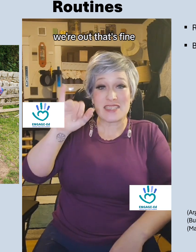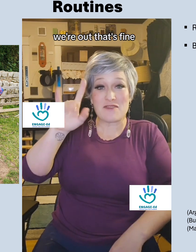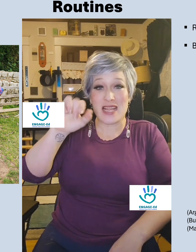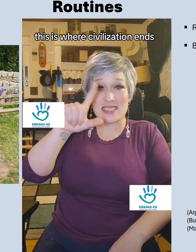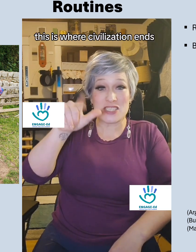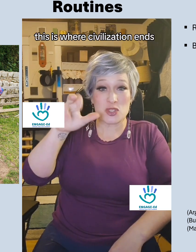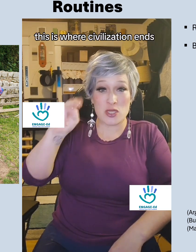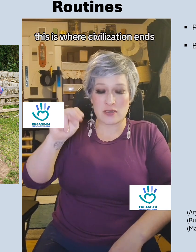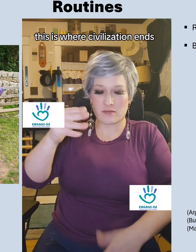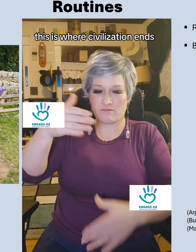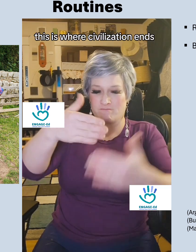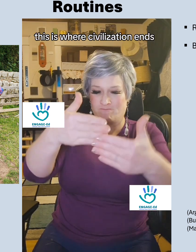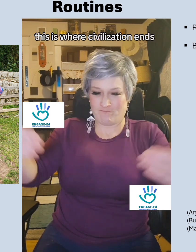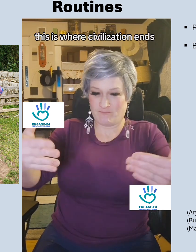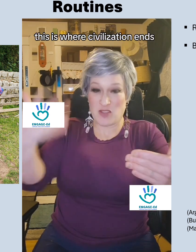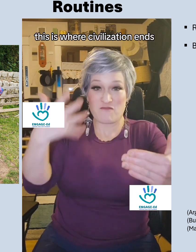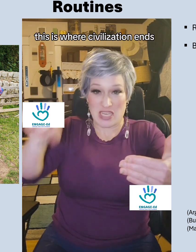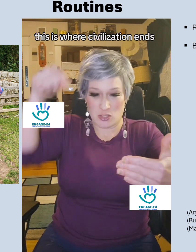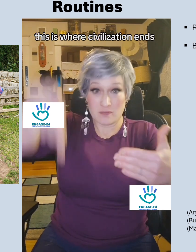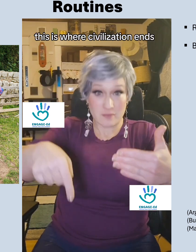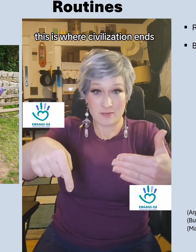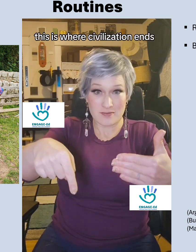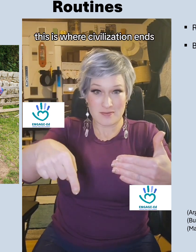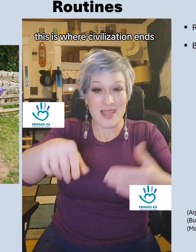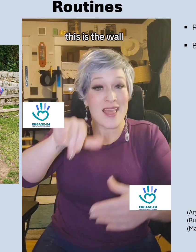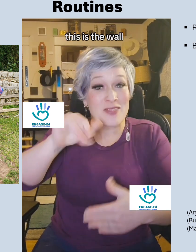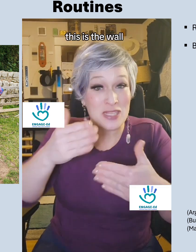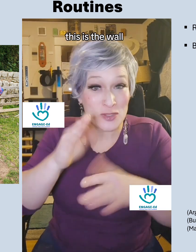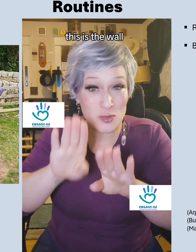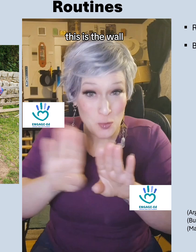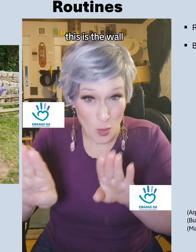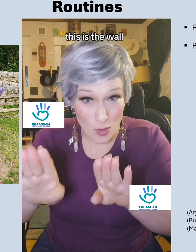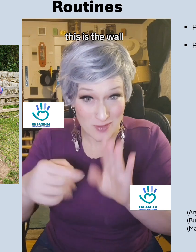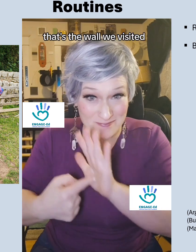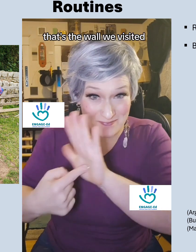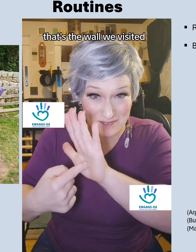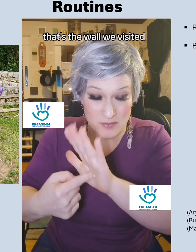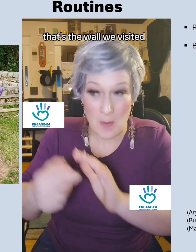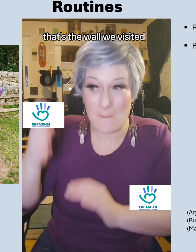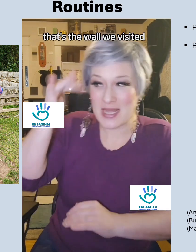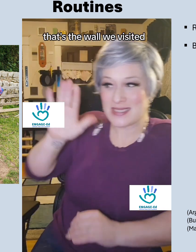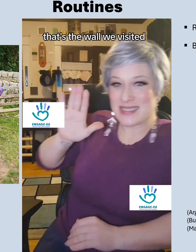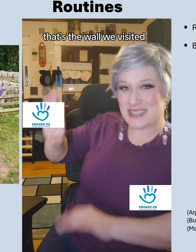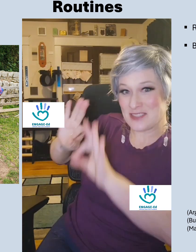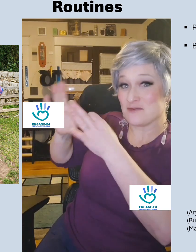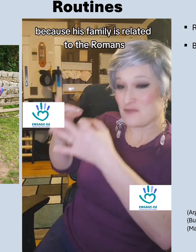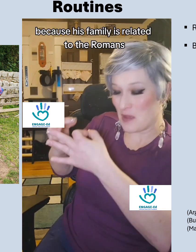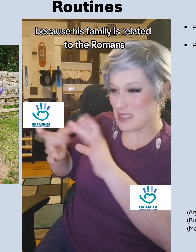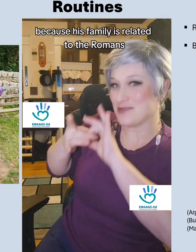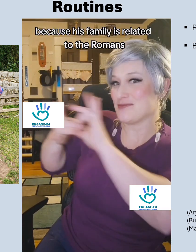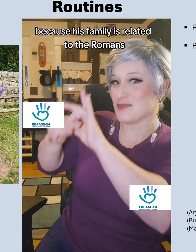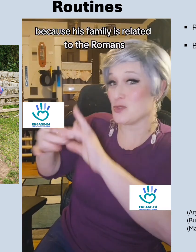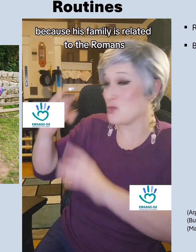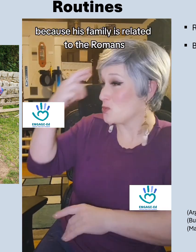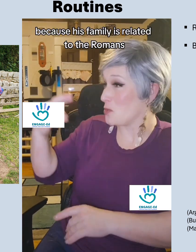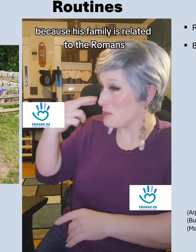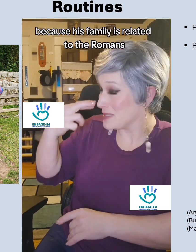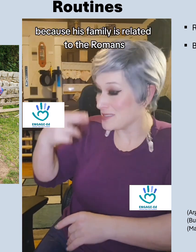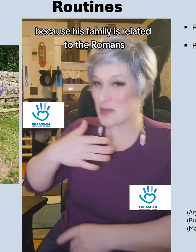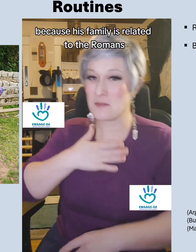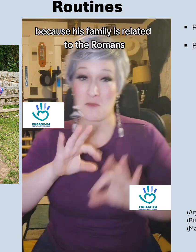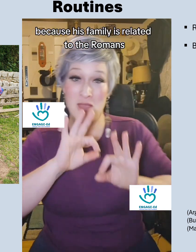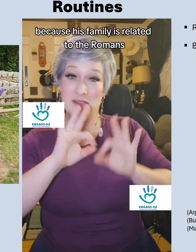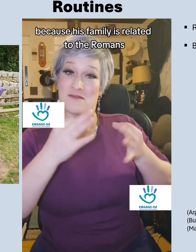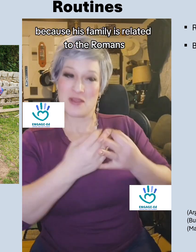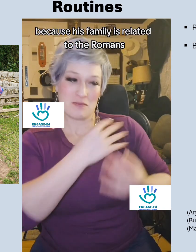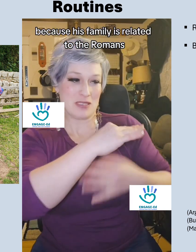fine. This is where civilization ends. This is the wall. That's the wall we visited. Because his family